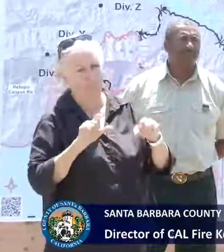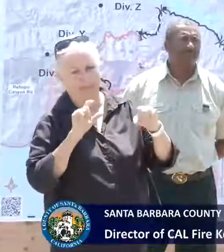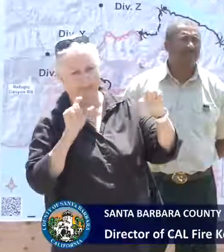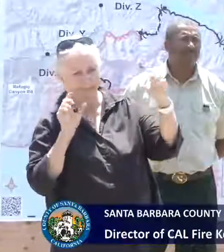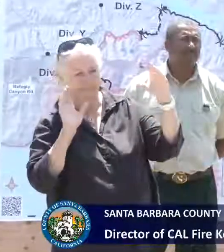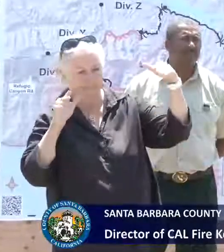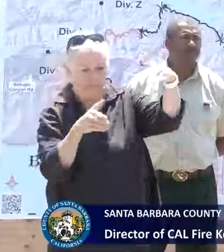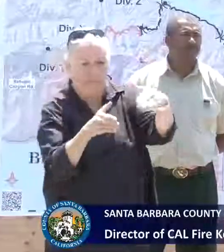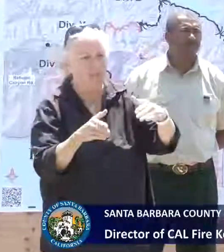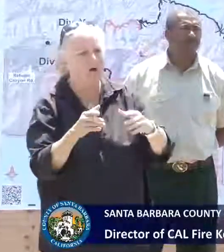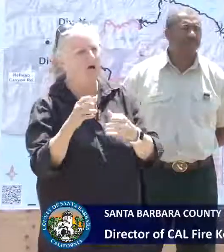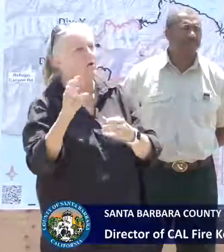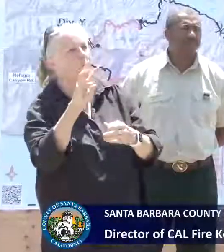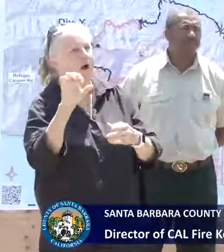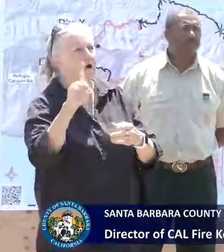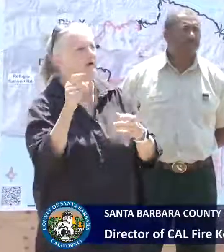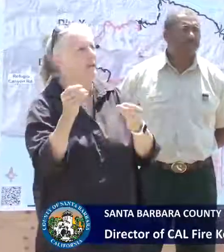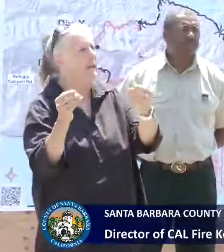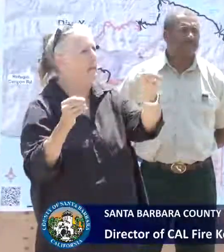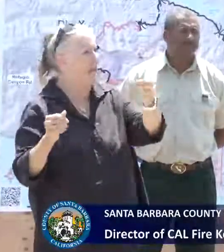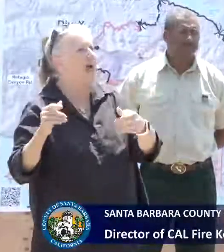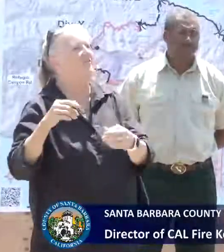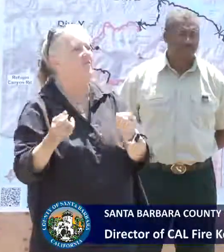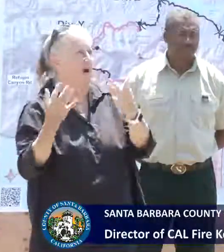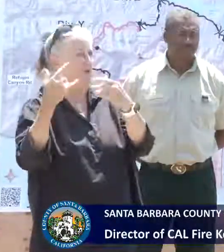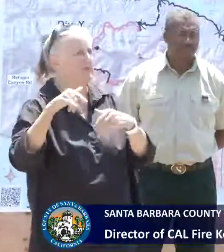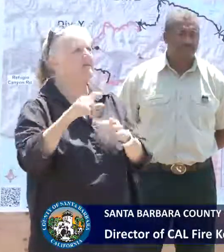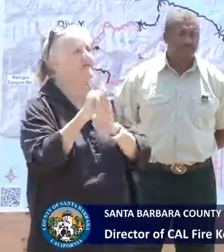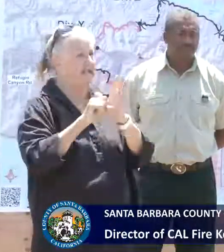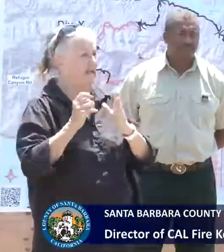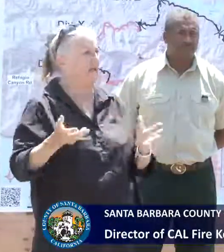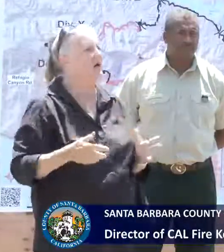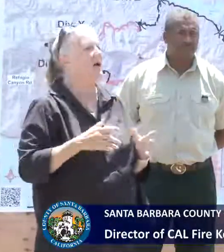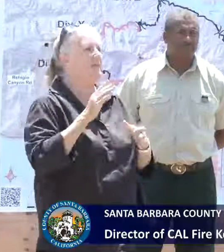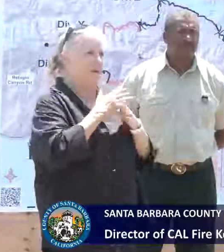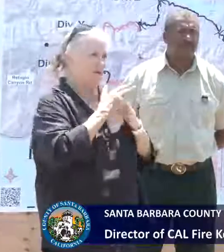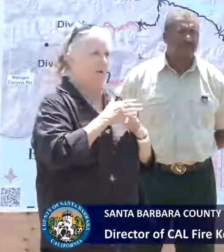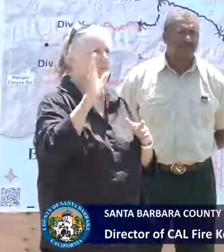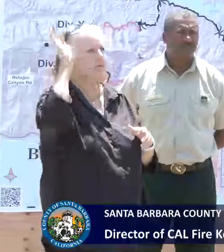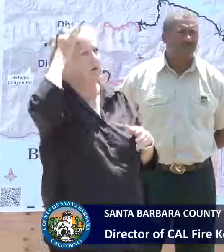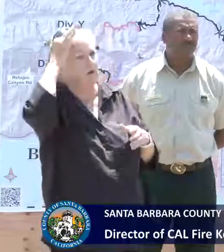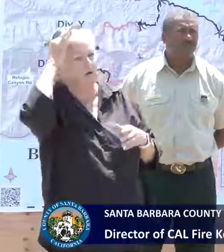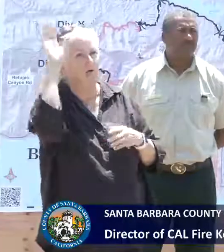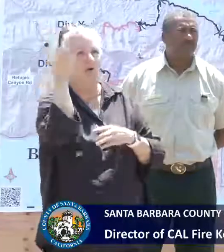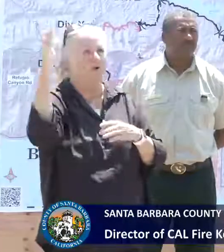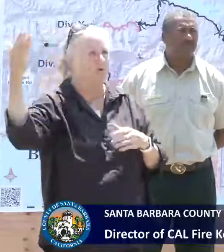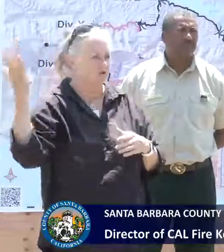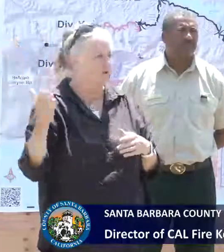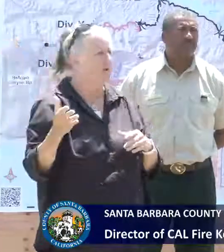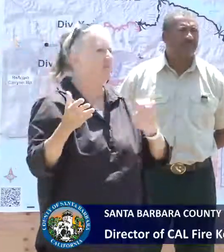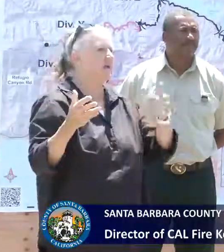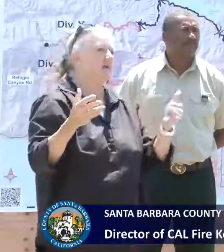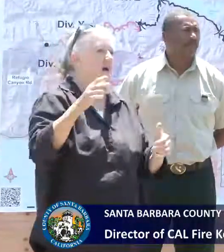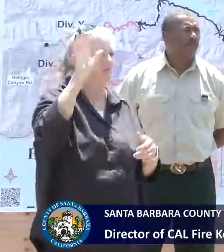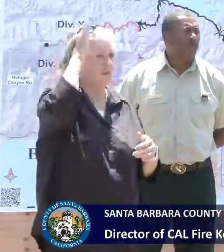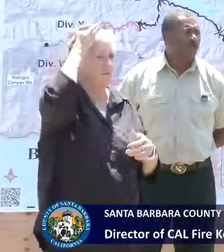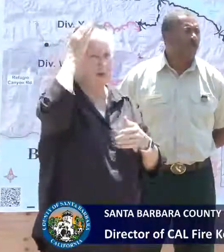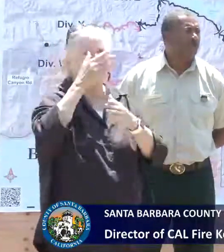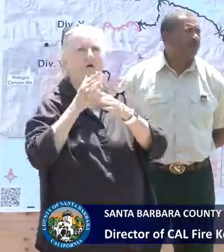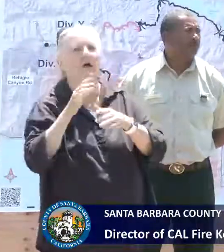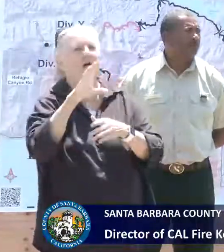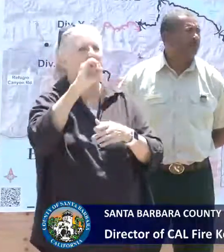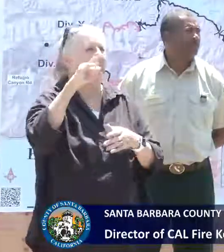wildland fires in this state. And that's the partnership between our federal partners, the Forest Service, and the other federal partners,